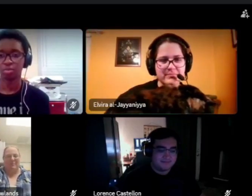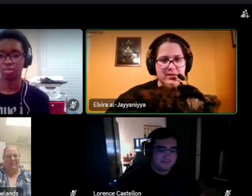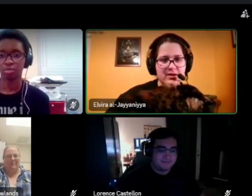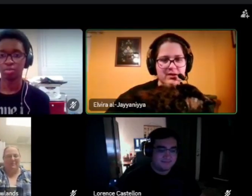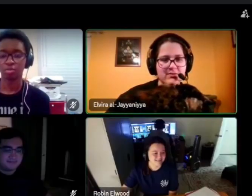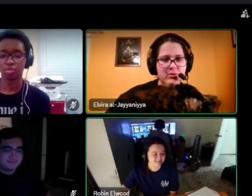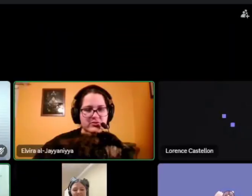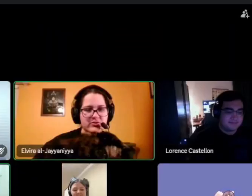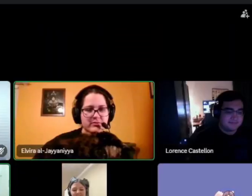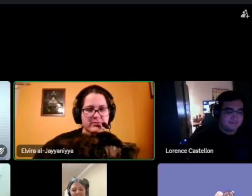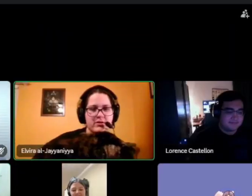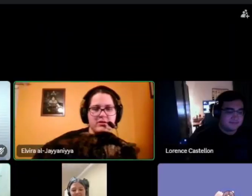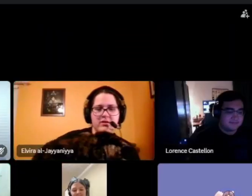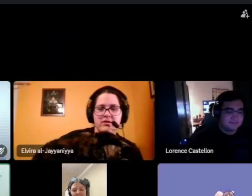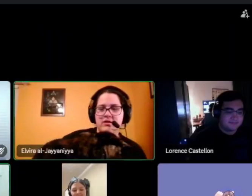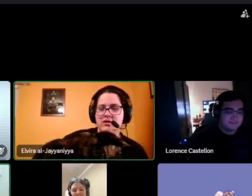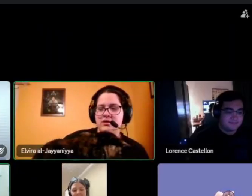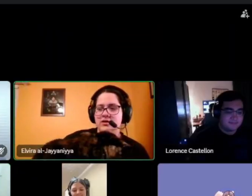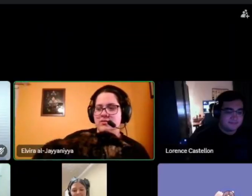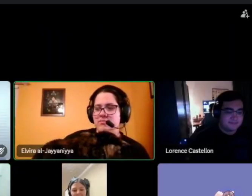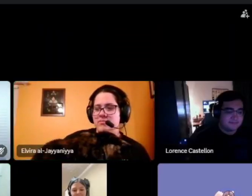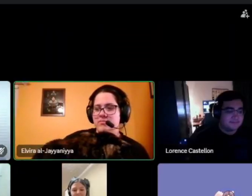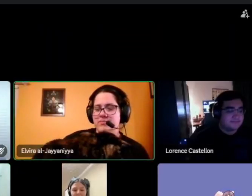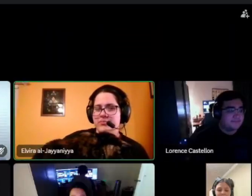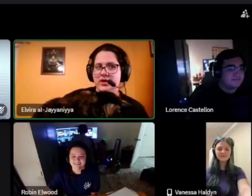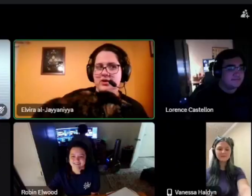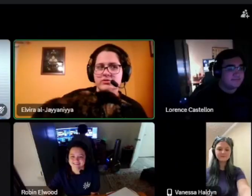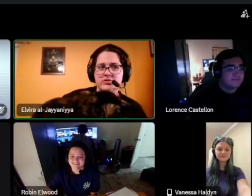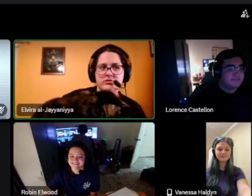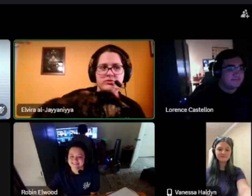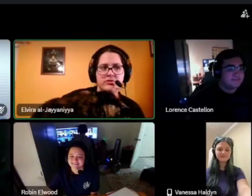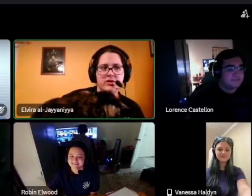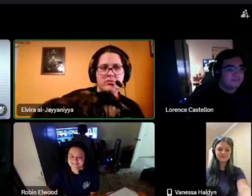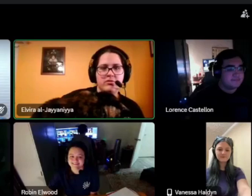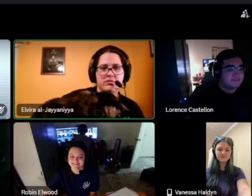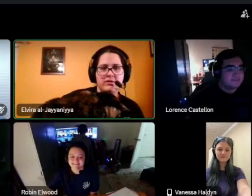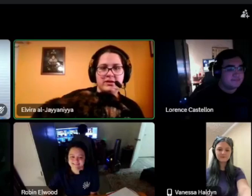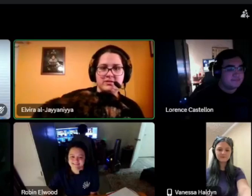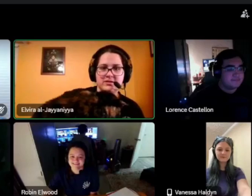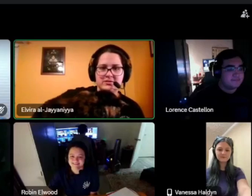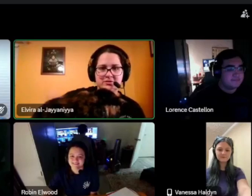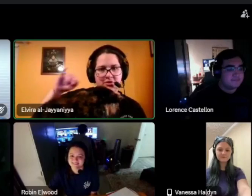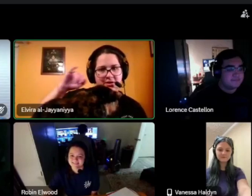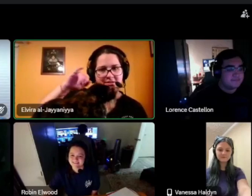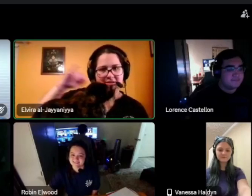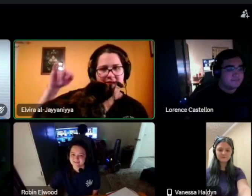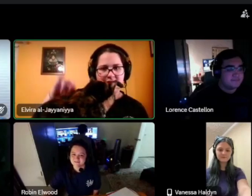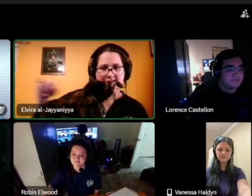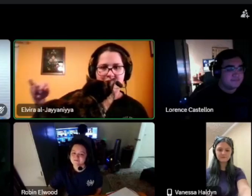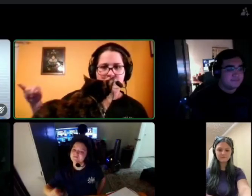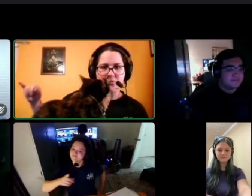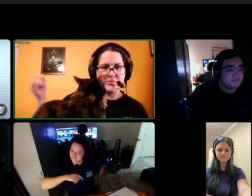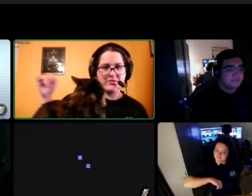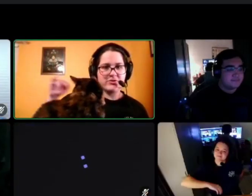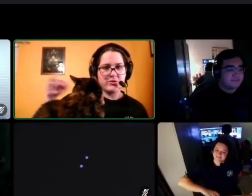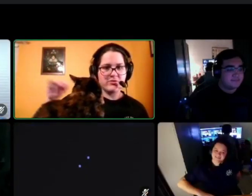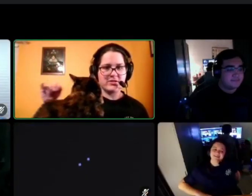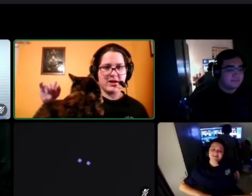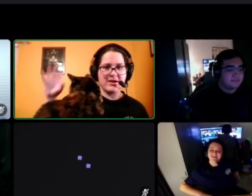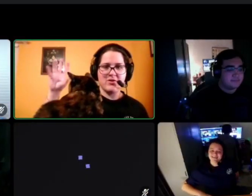I have a All right. question. Yeah. Um, how would you do a double like Z since it already is kind of a lateral movement to do the sign and you can't